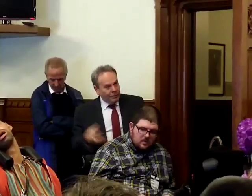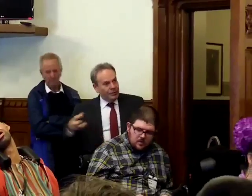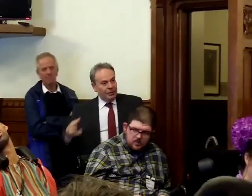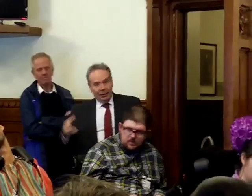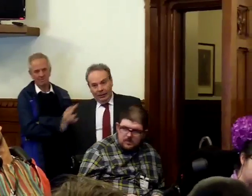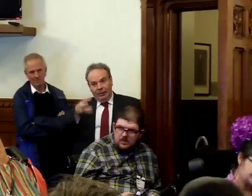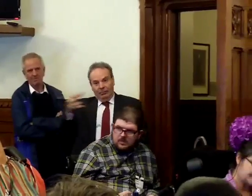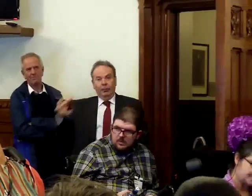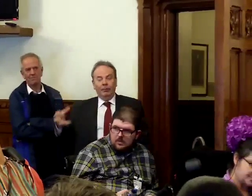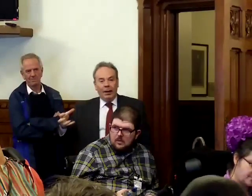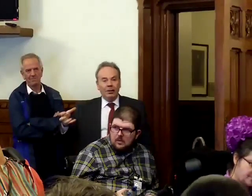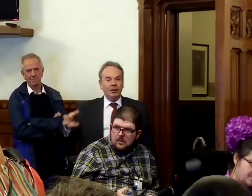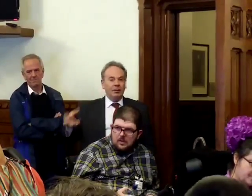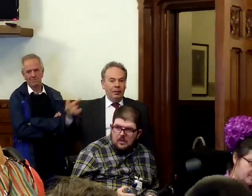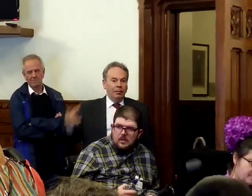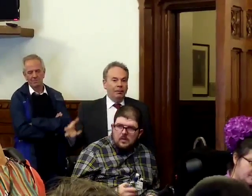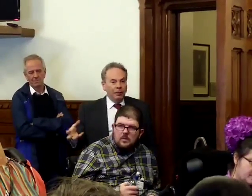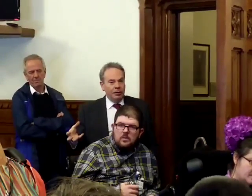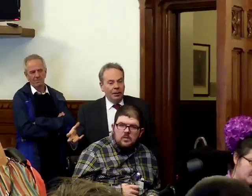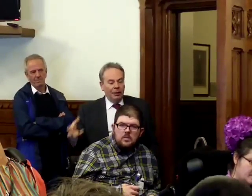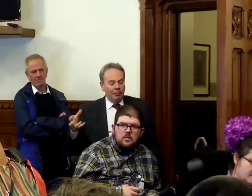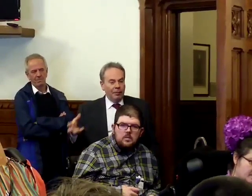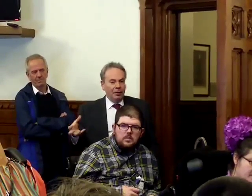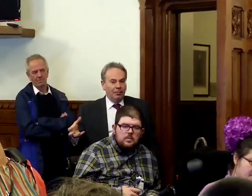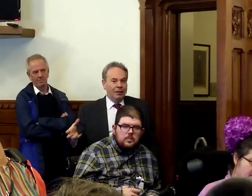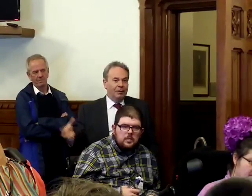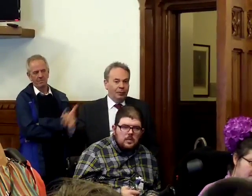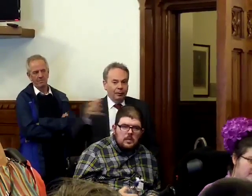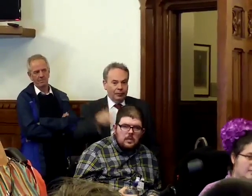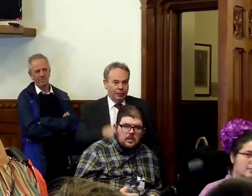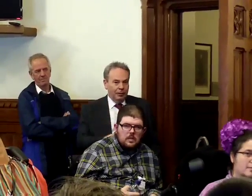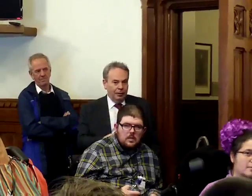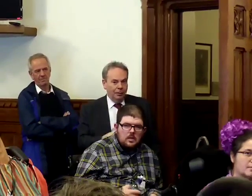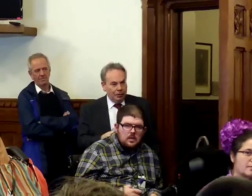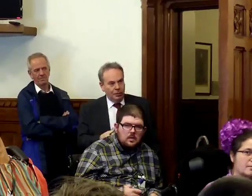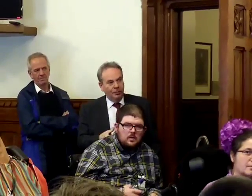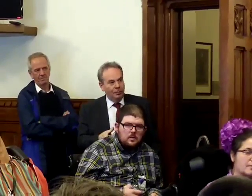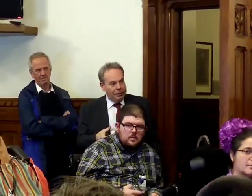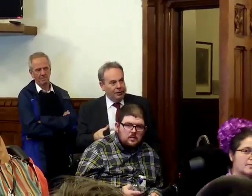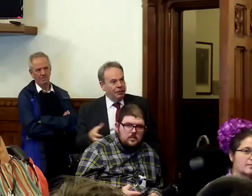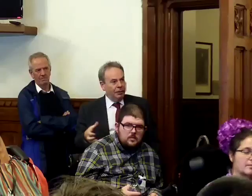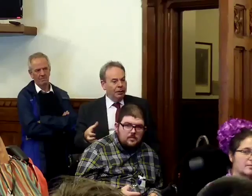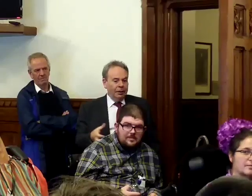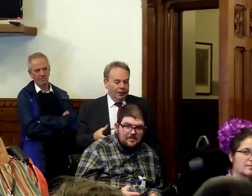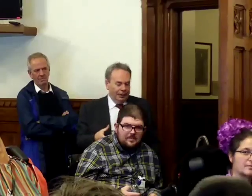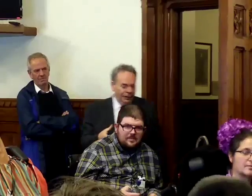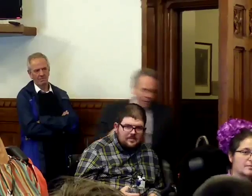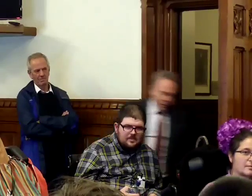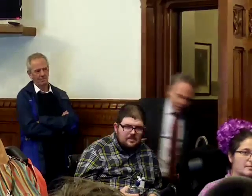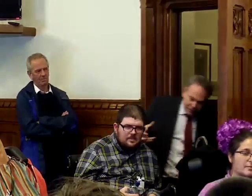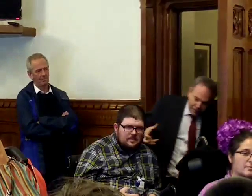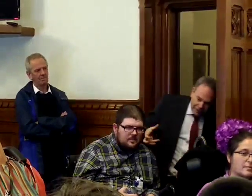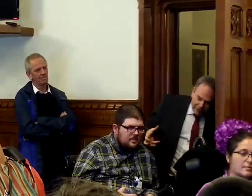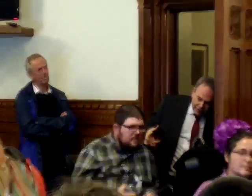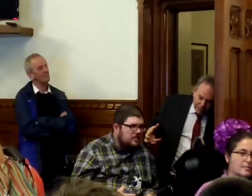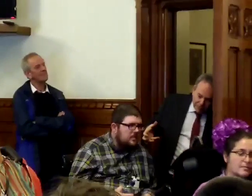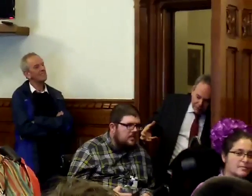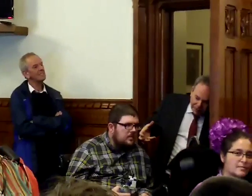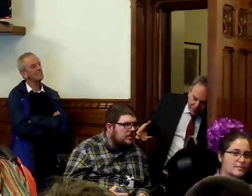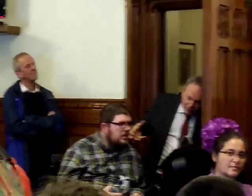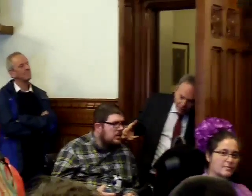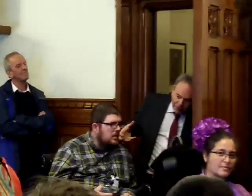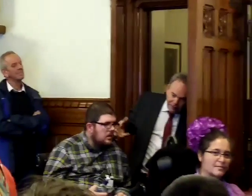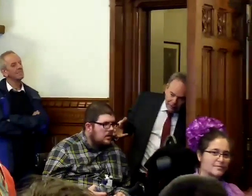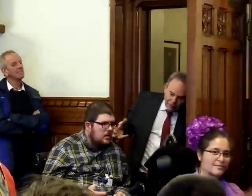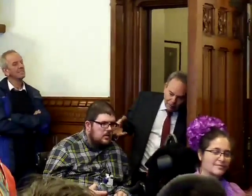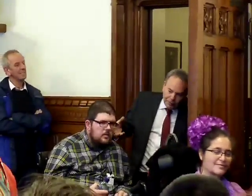again in Wales, because just for information, the budget has been devolved to the Welsh Government, who I think in the process of carrying out a